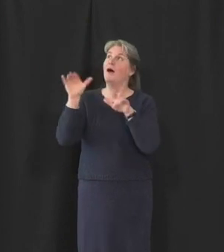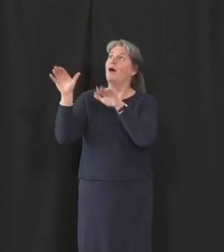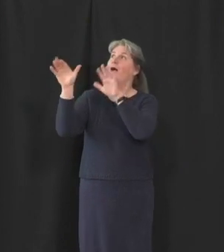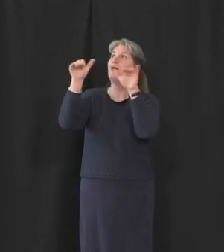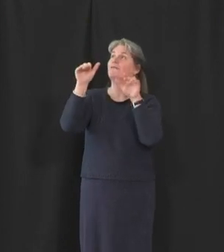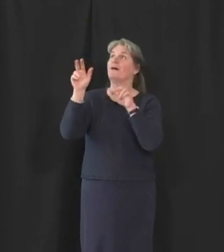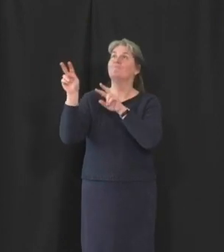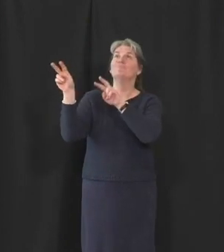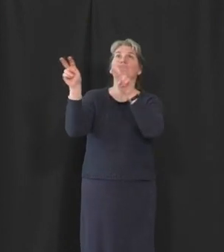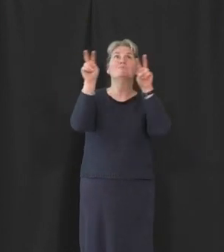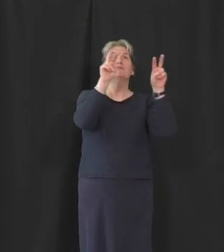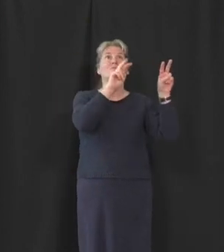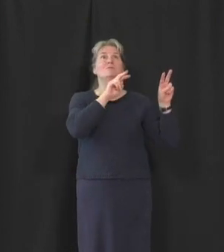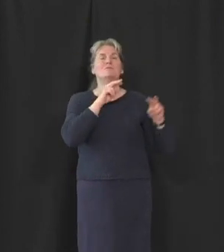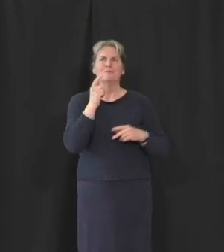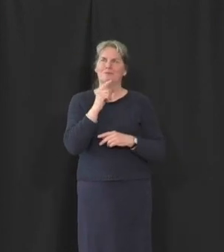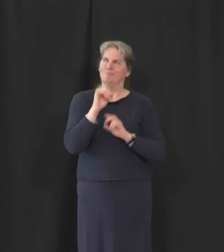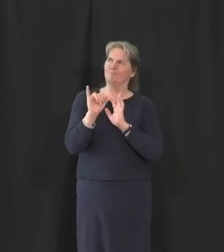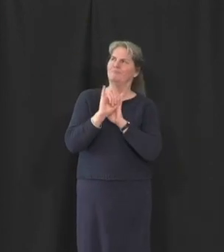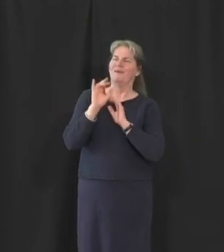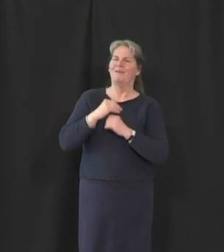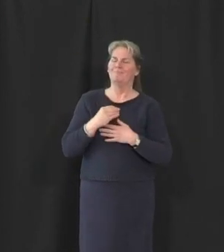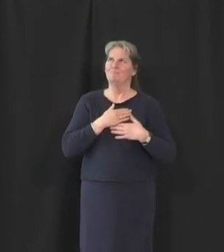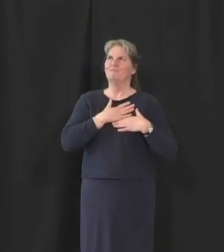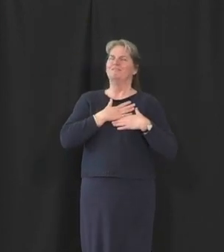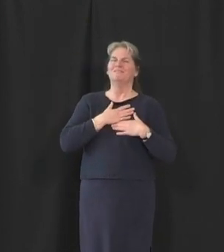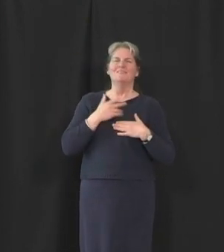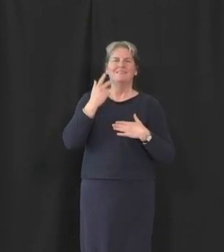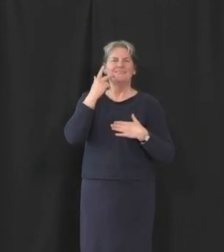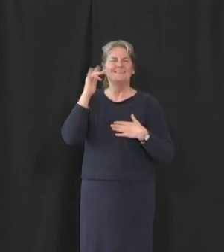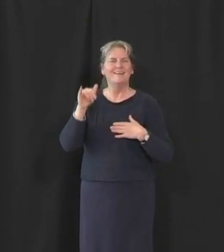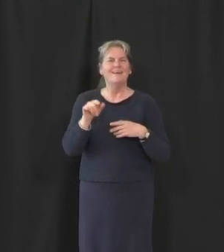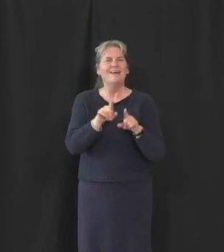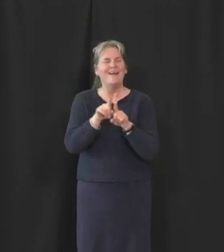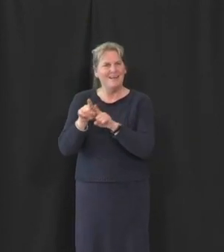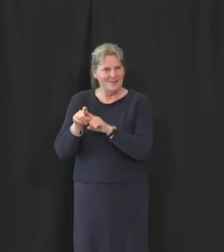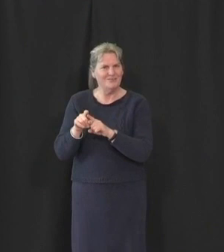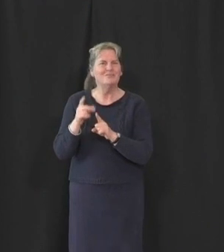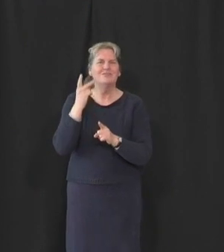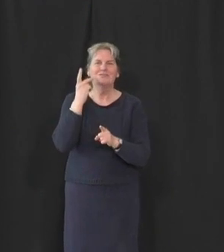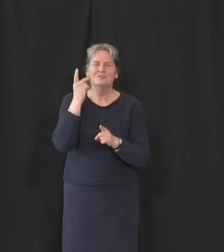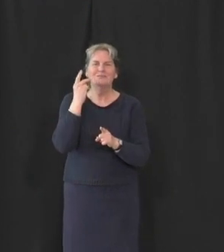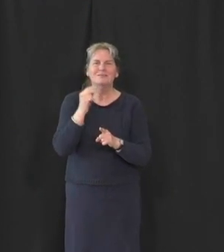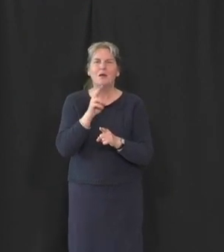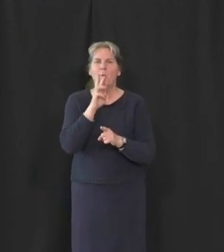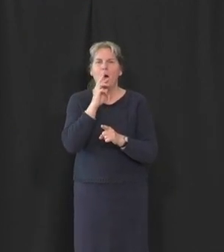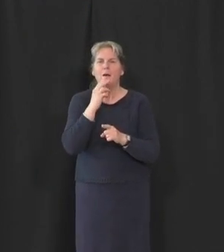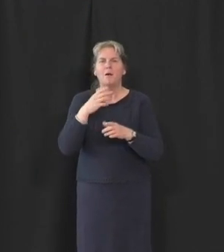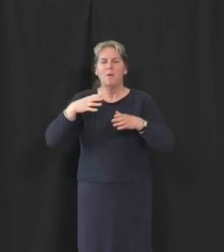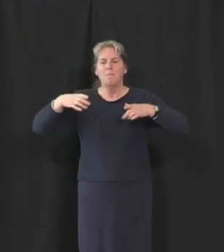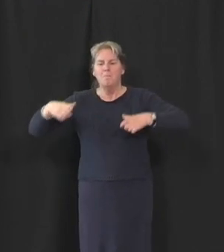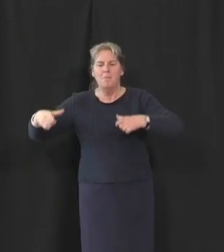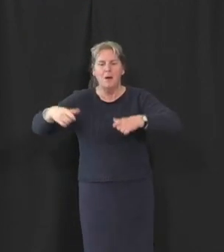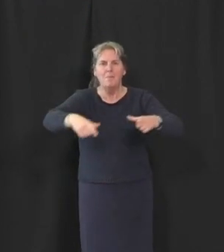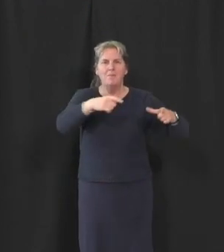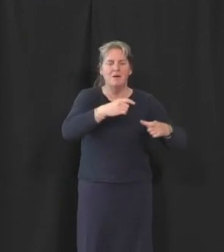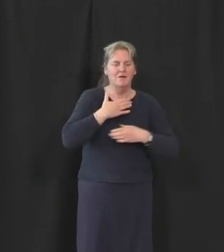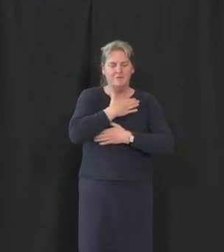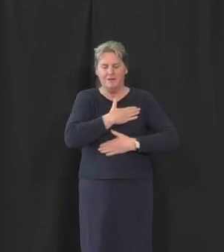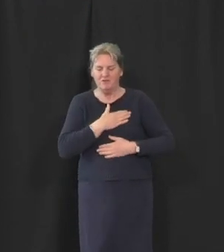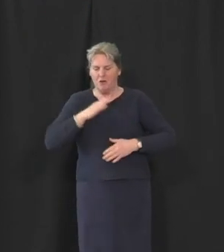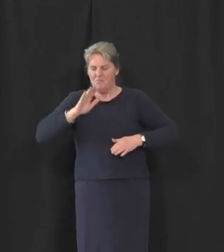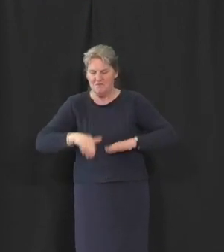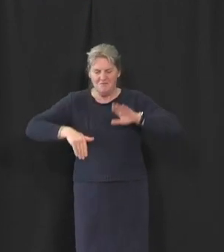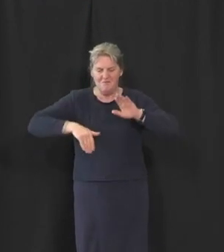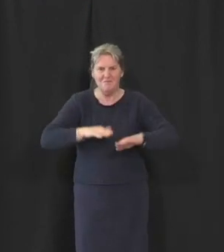flying overhead, and that definitely warmed my heart. And of course, there's plenty of mud puddles out there for the young at heart and the